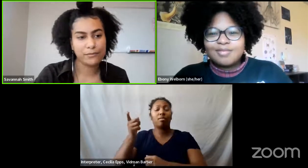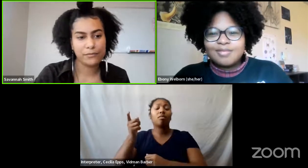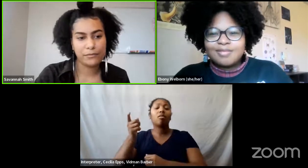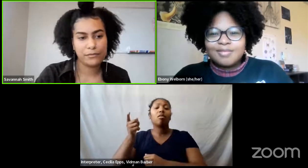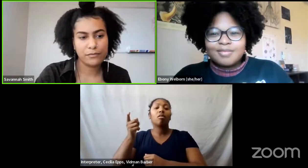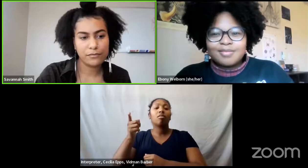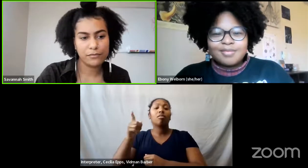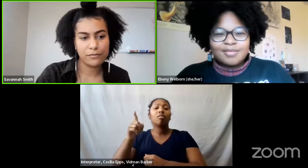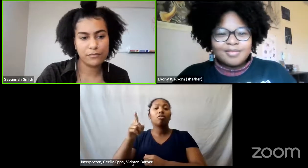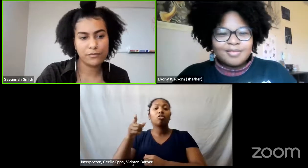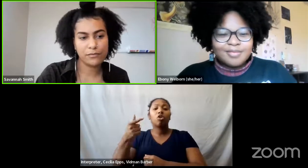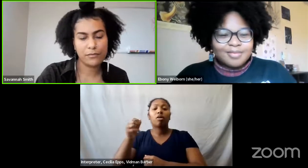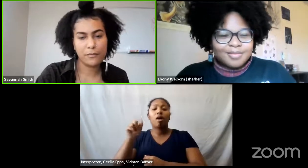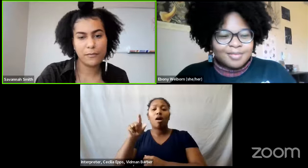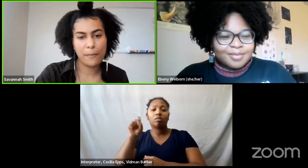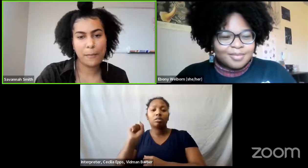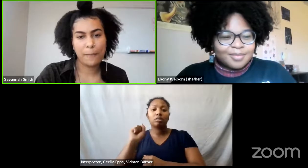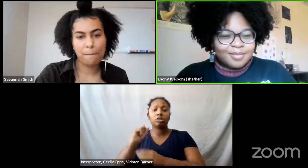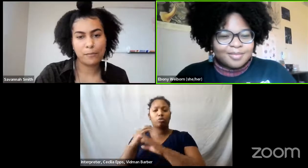about.